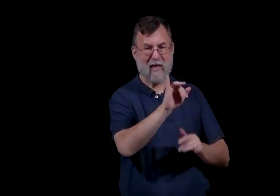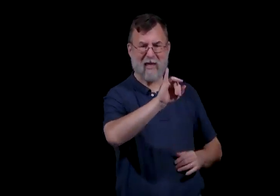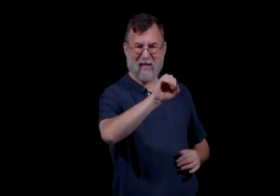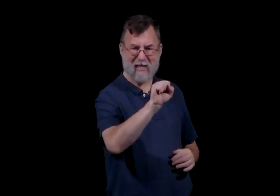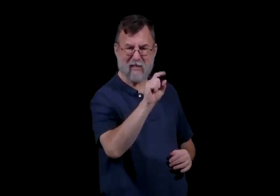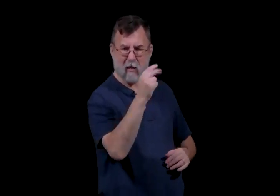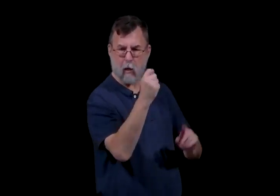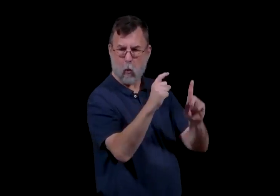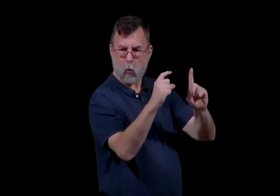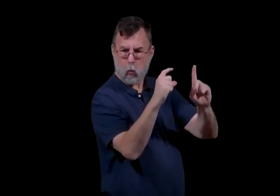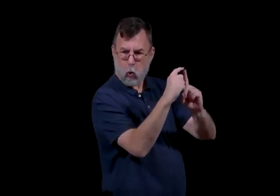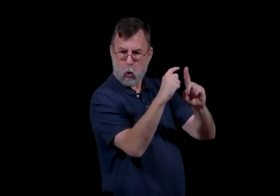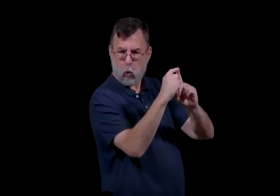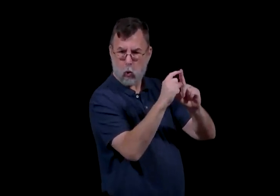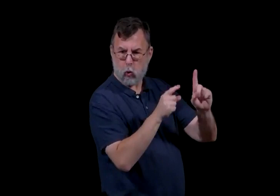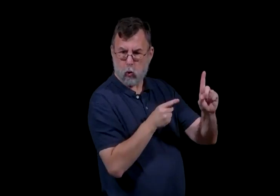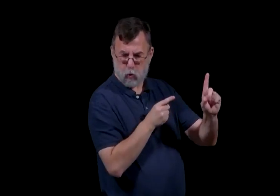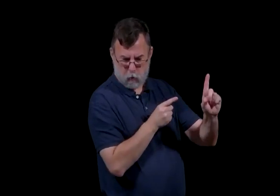that Jesus is